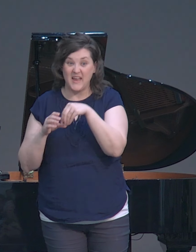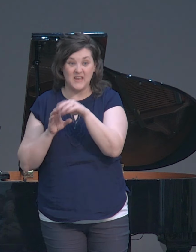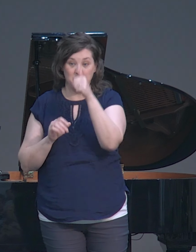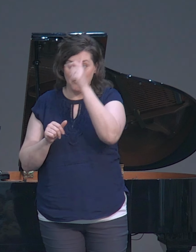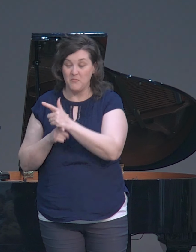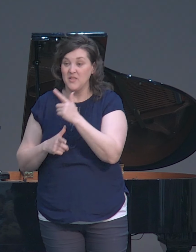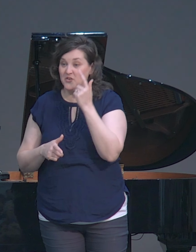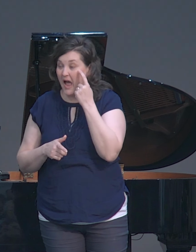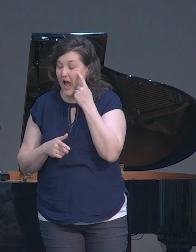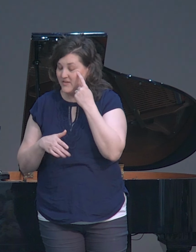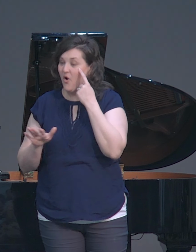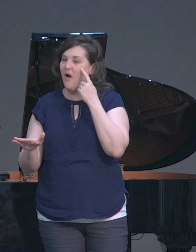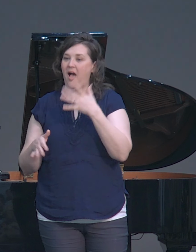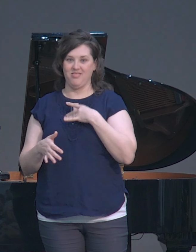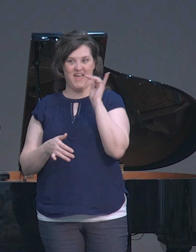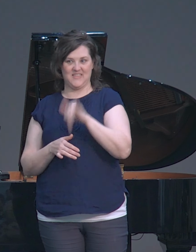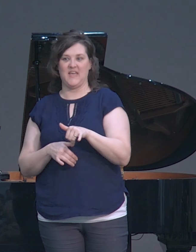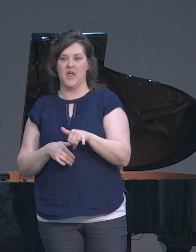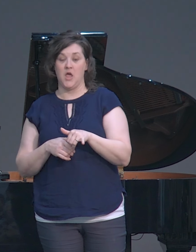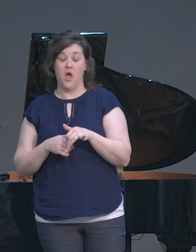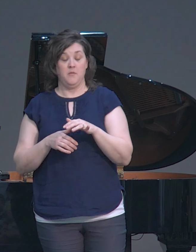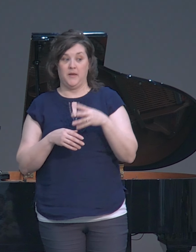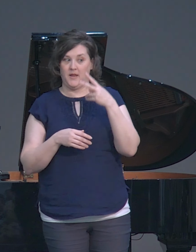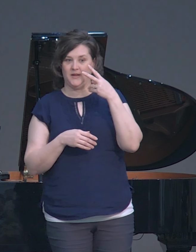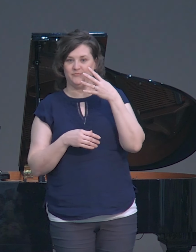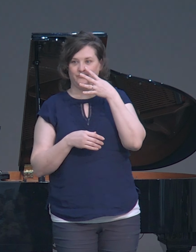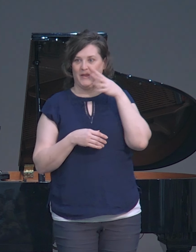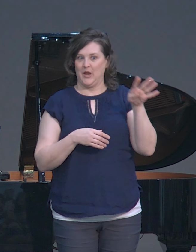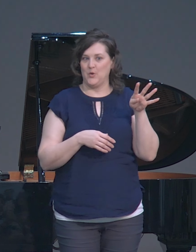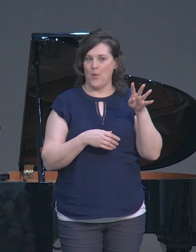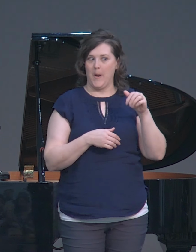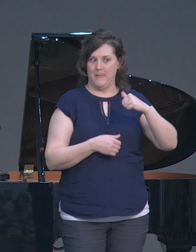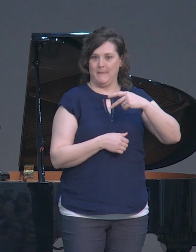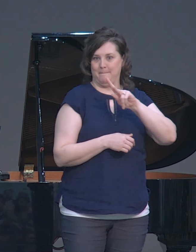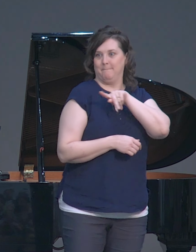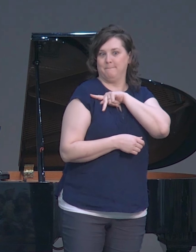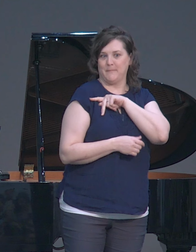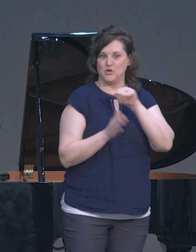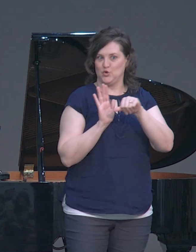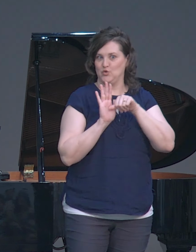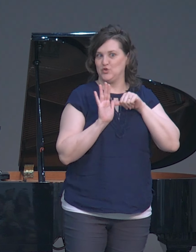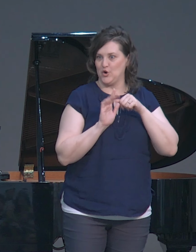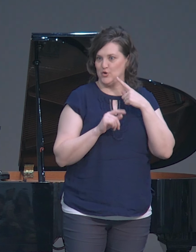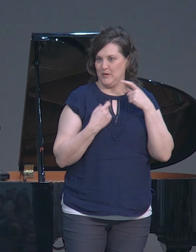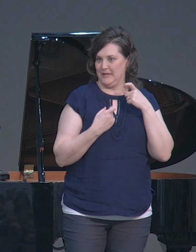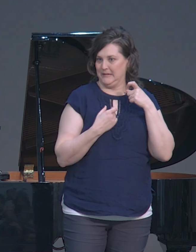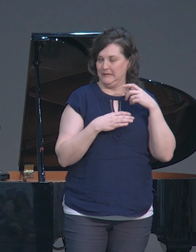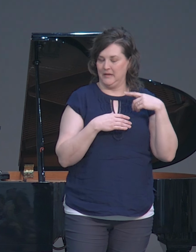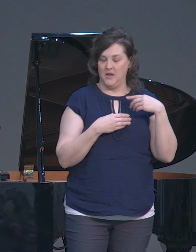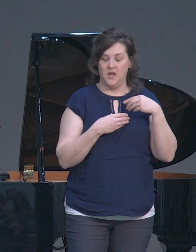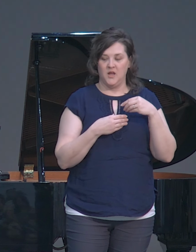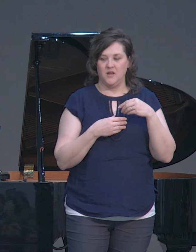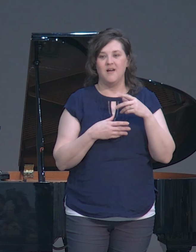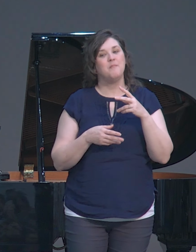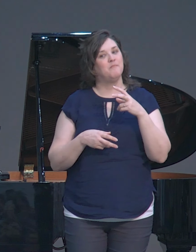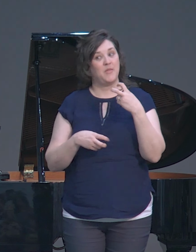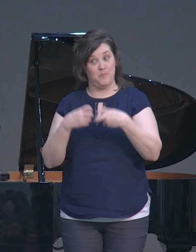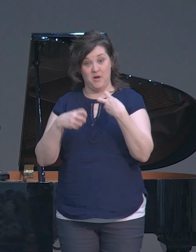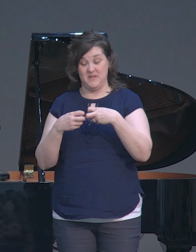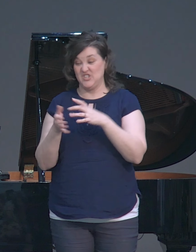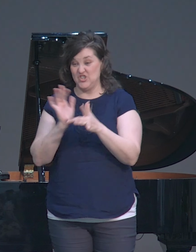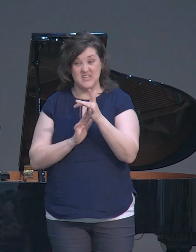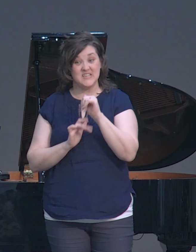part and going straight to seeing how we can clearly, you know, see and take action. Here's the problem. Jesus is not commanding